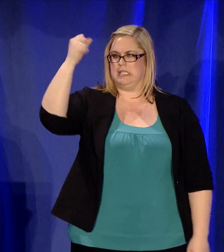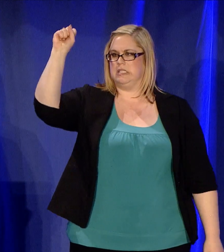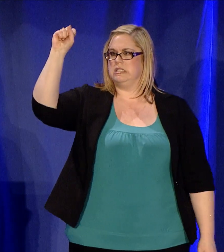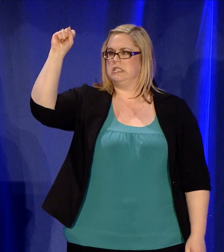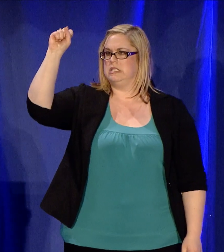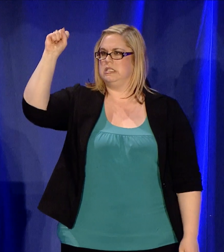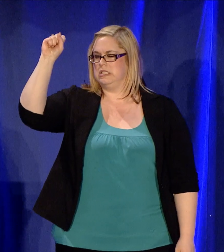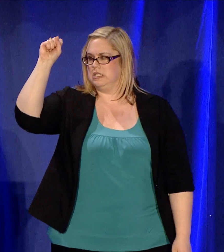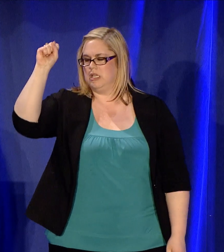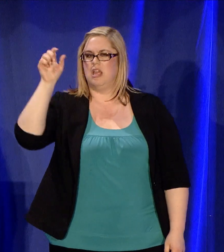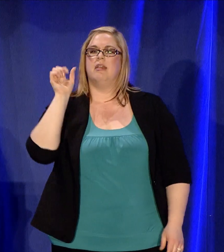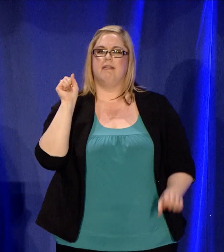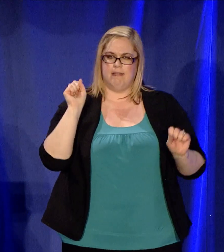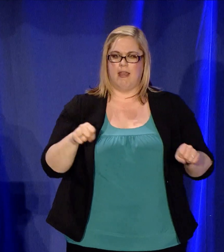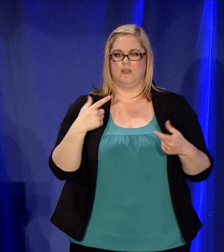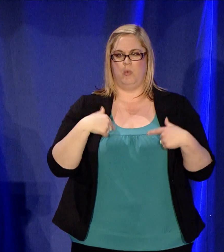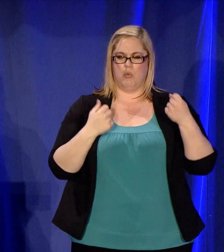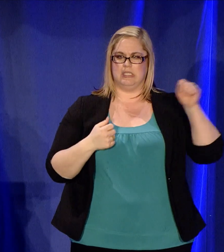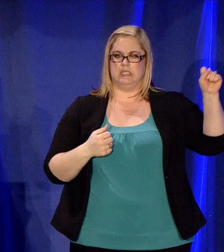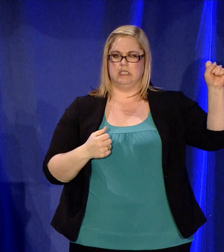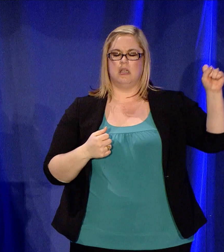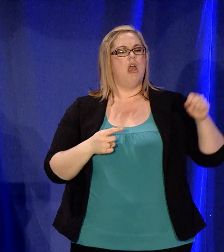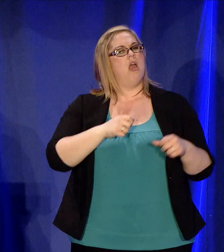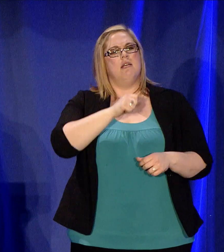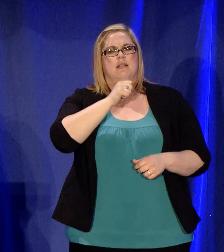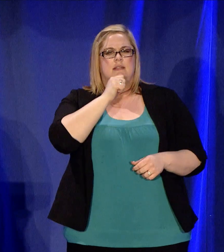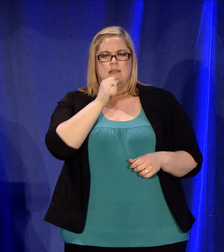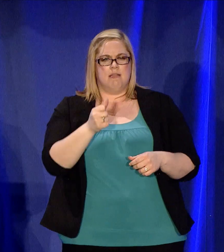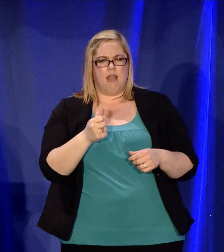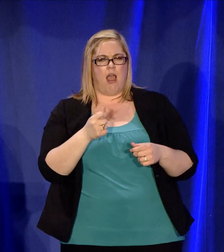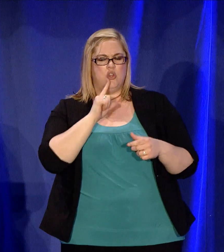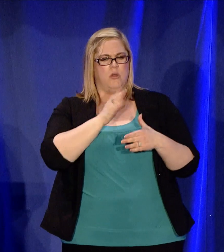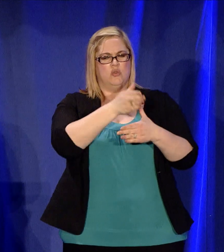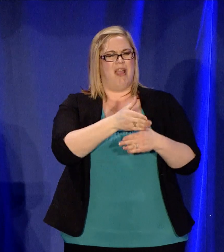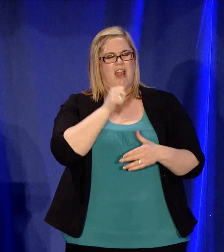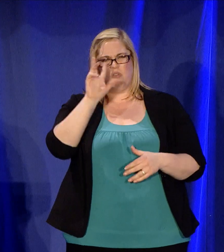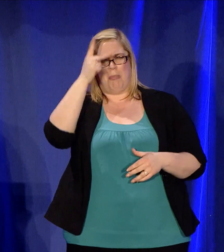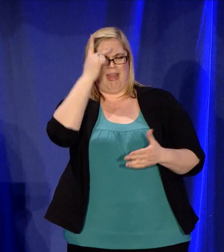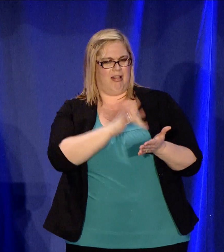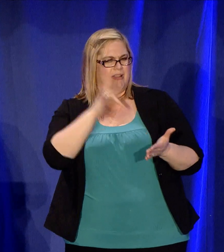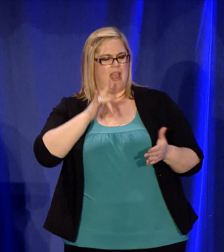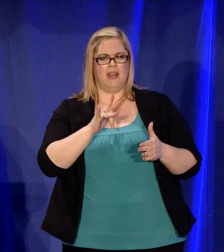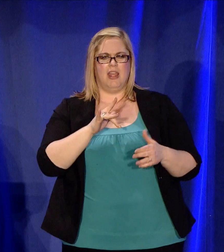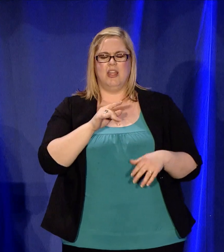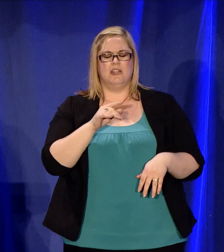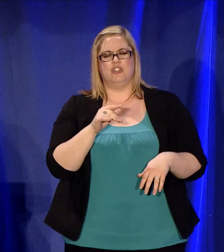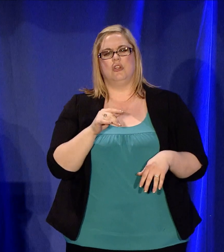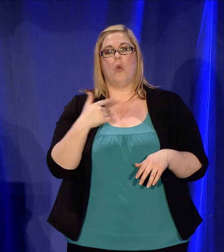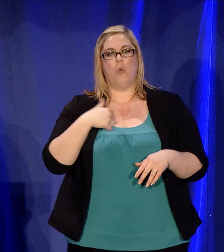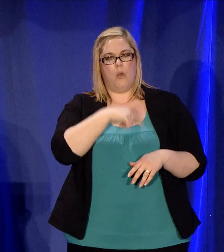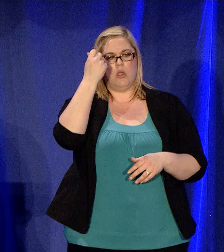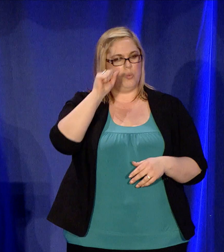Yes, we resist. Not to obstruct, not for political advantage or idle purpose of delay.